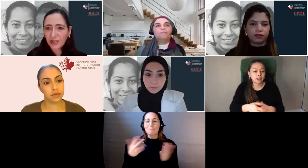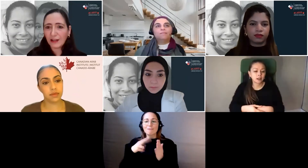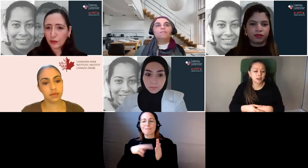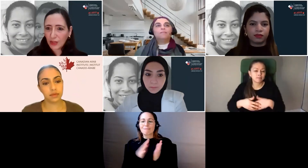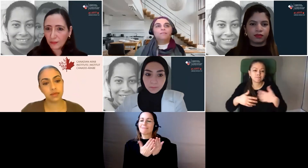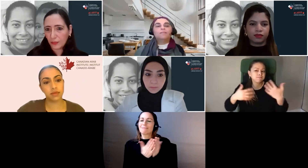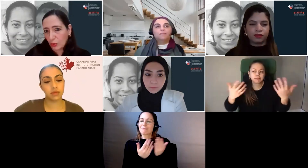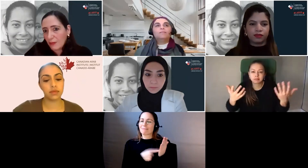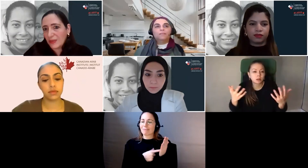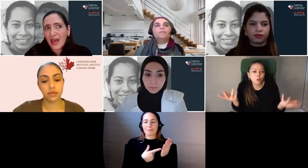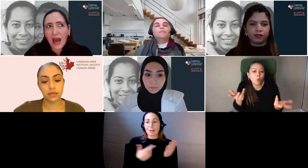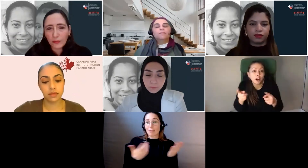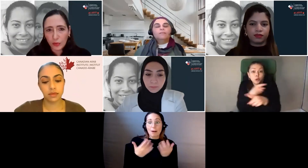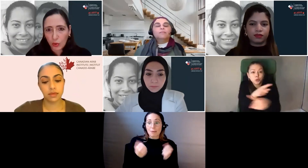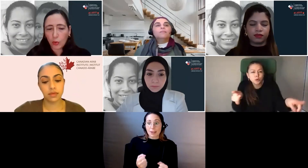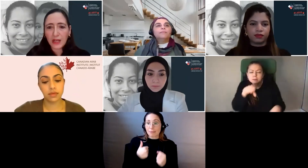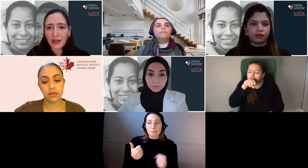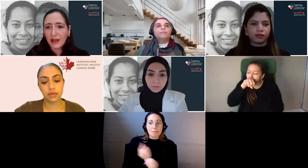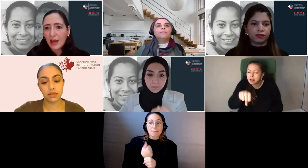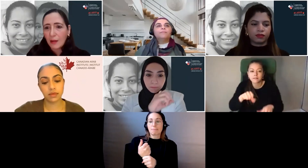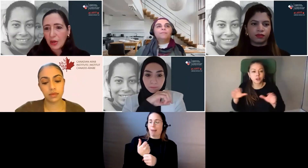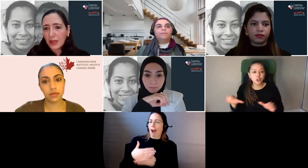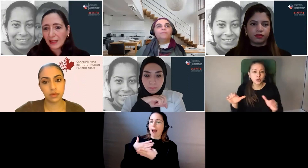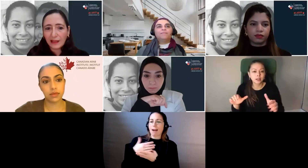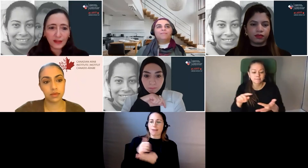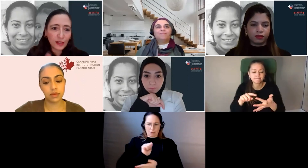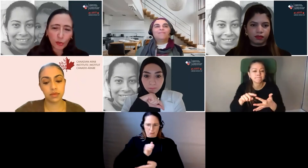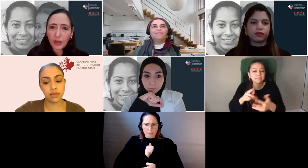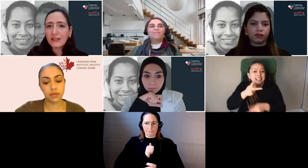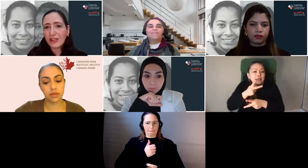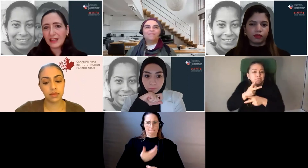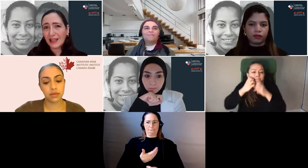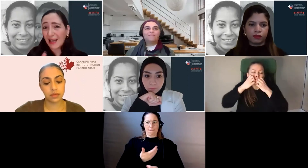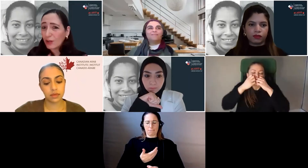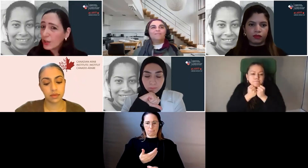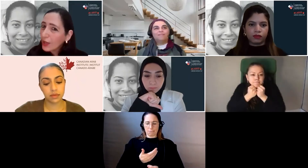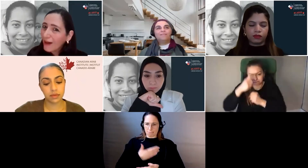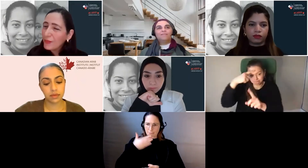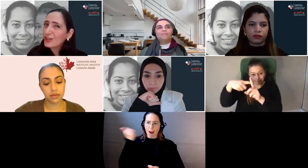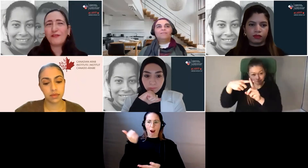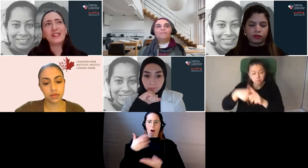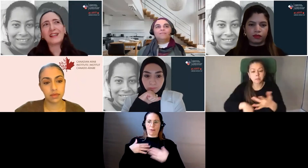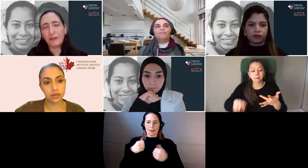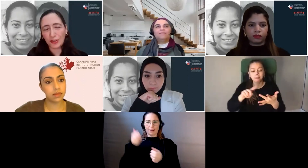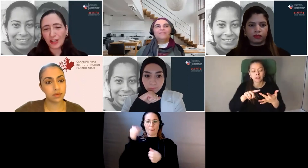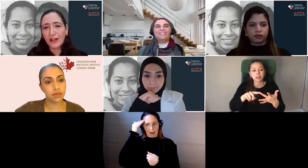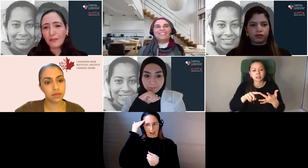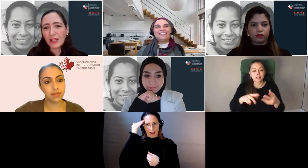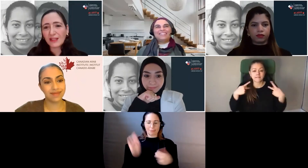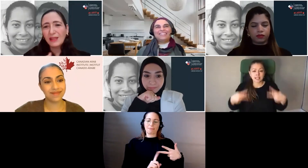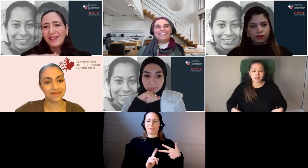help ourselves to keep that, growing and better mental health? The third one is physical. Actually, I should have mentioned the physical